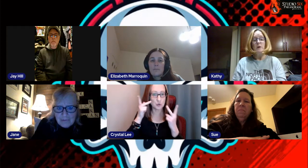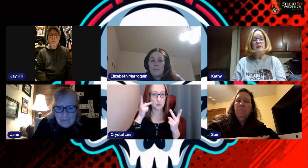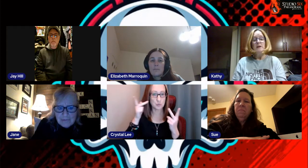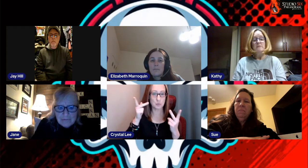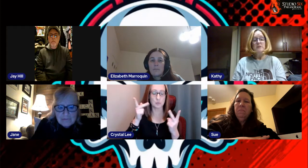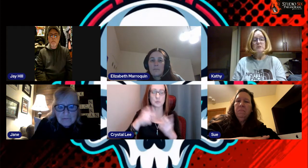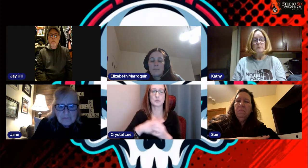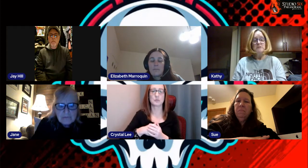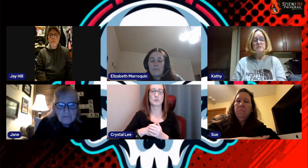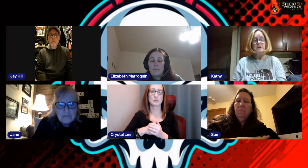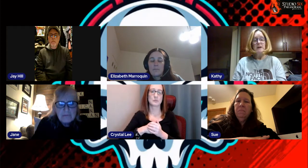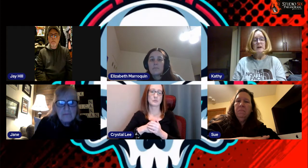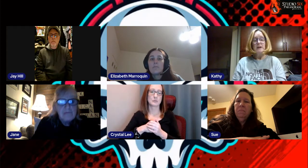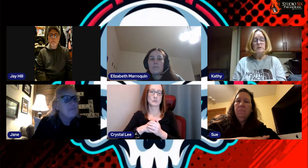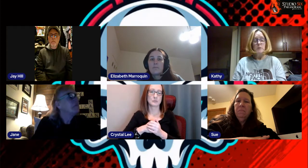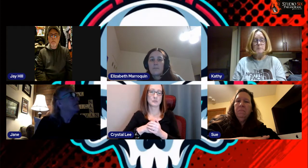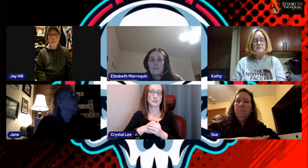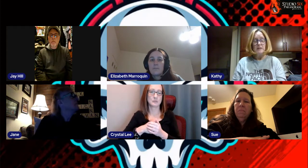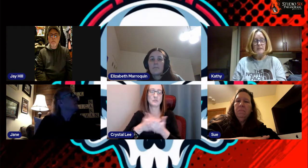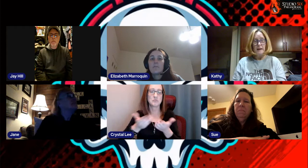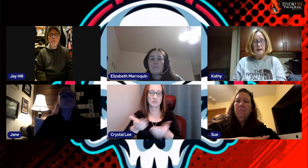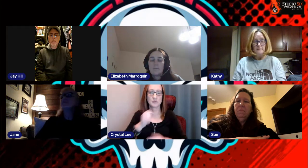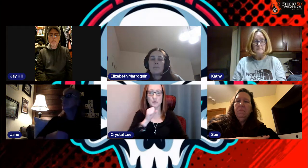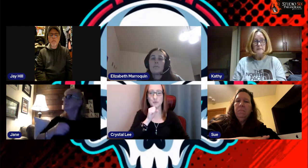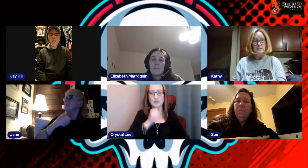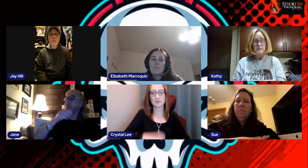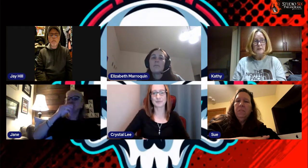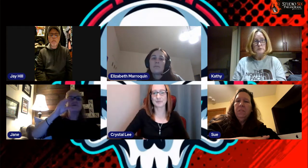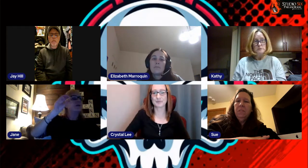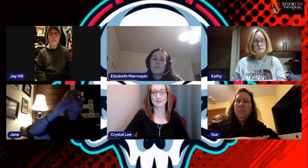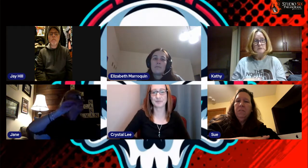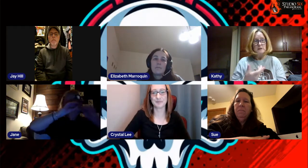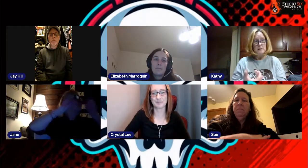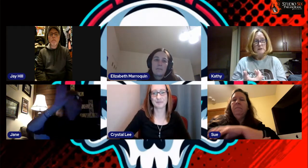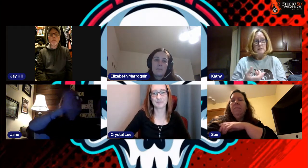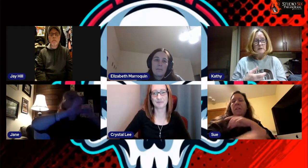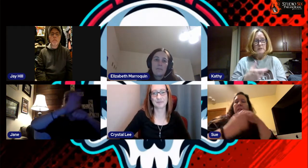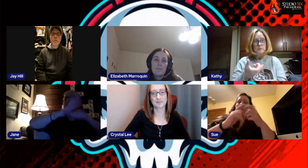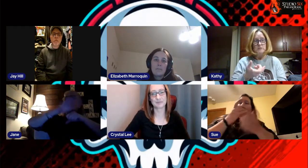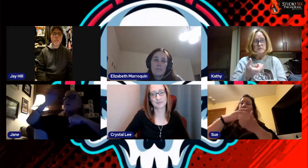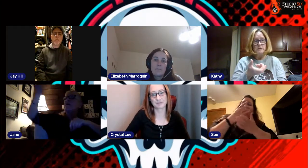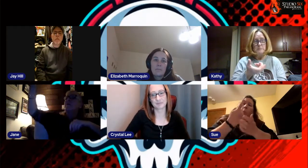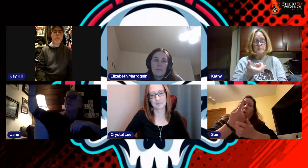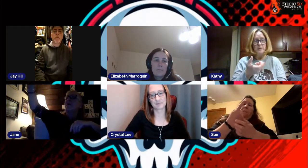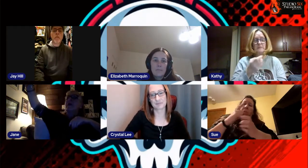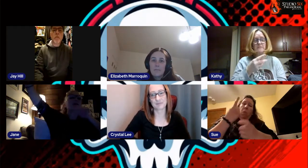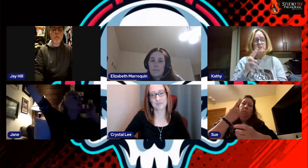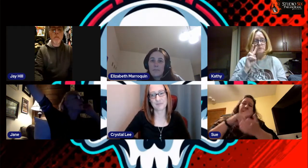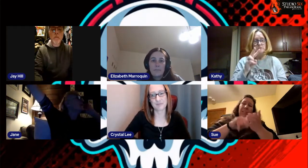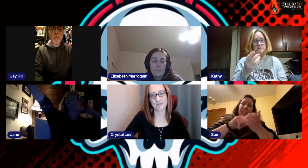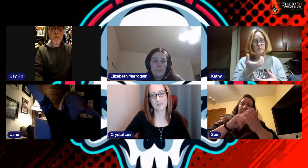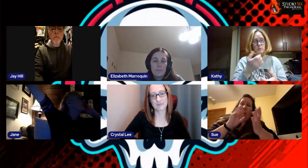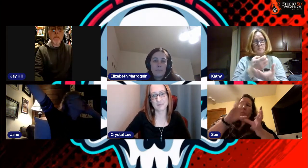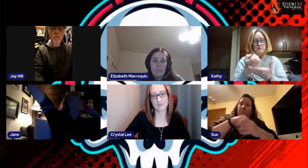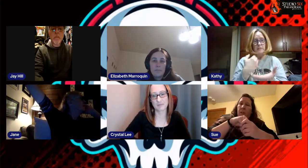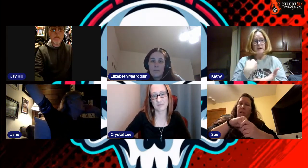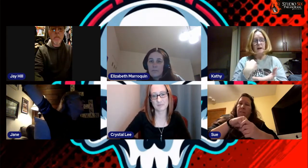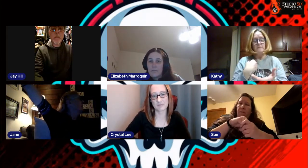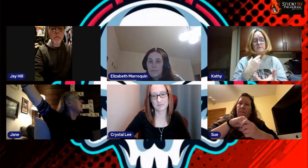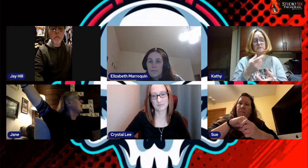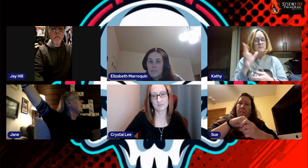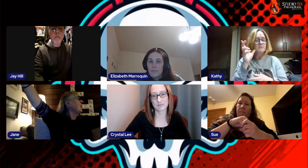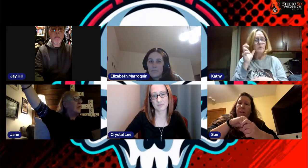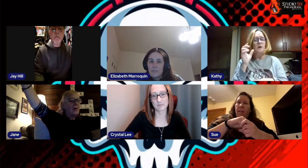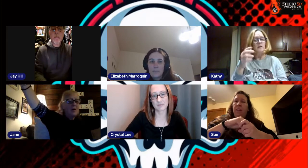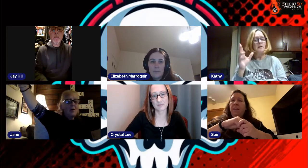our visual equipment that they have, that they use. They use some of the visual equipment that they